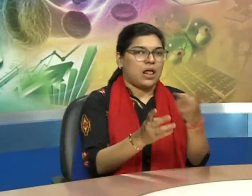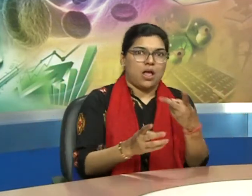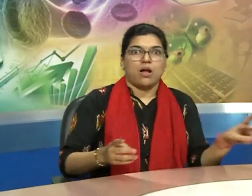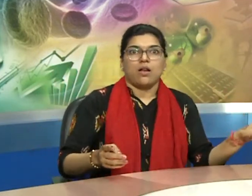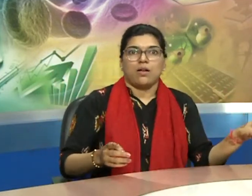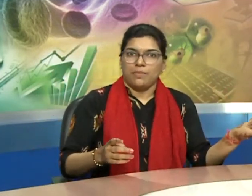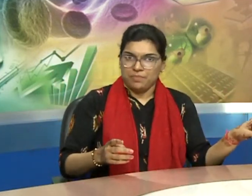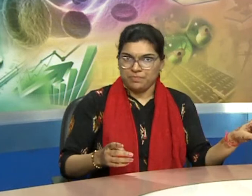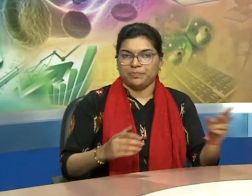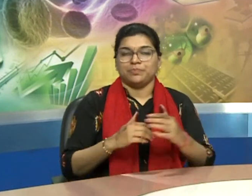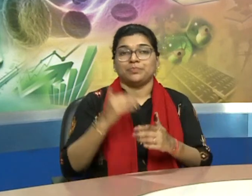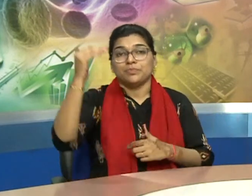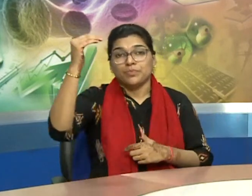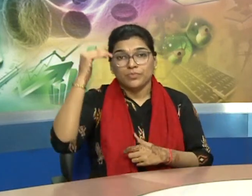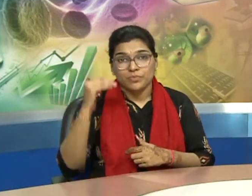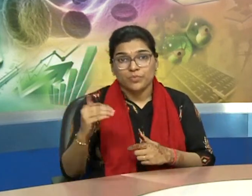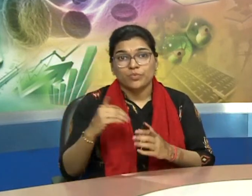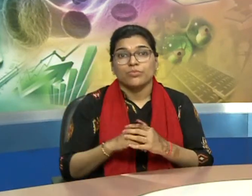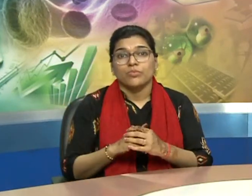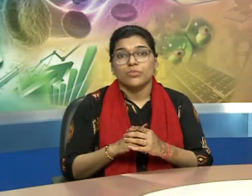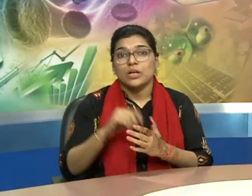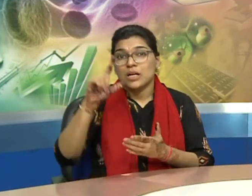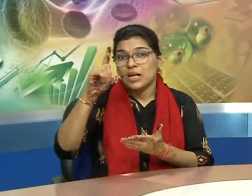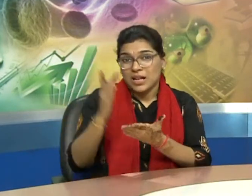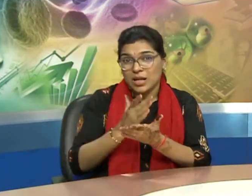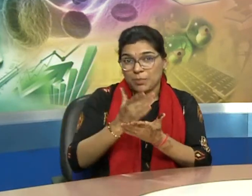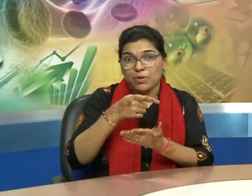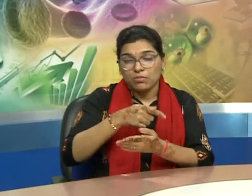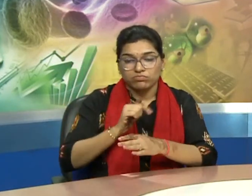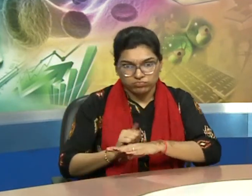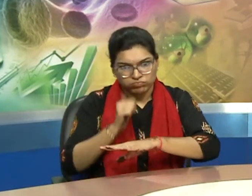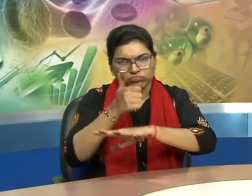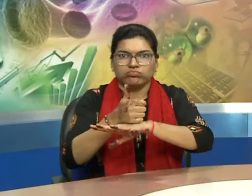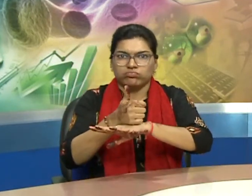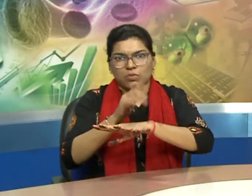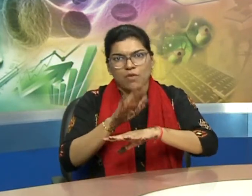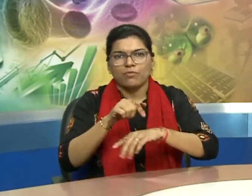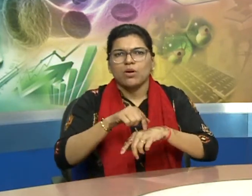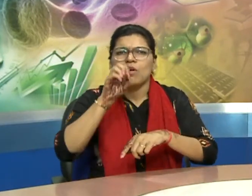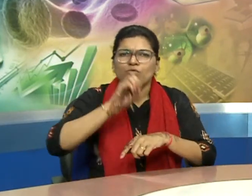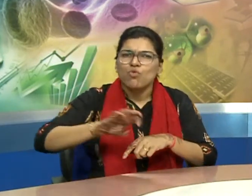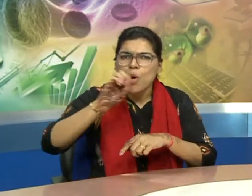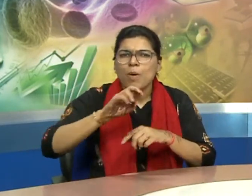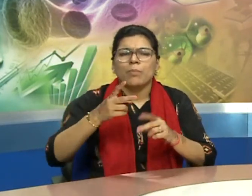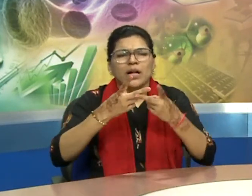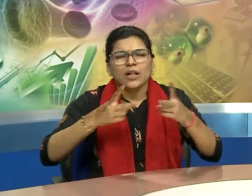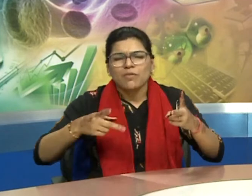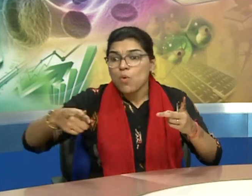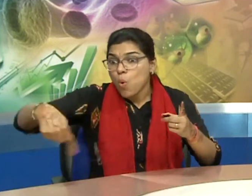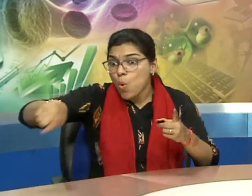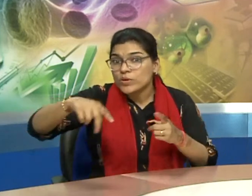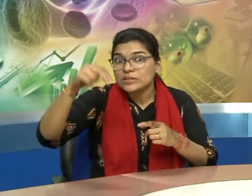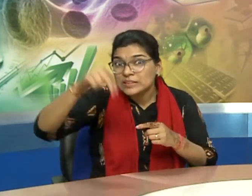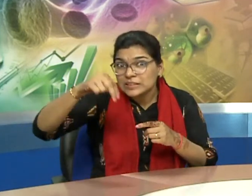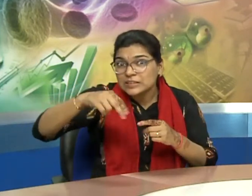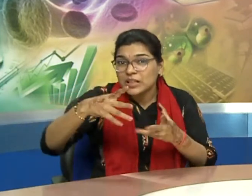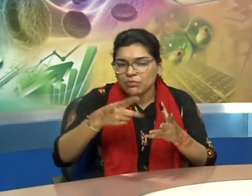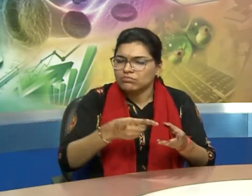These libraries are established to meet the information requirements of the organization to which they